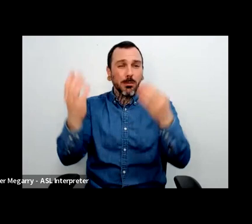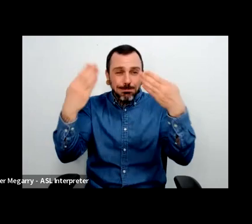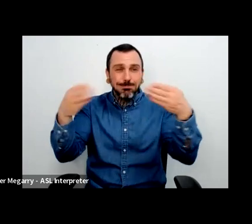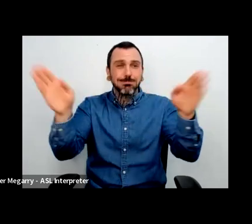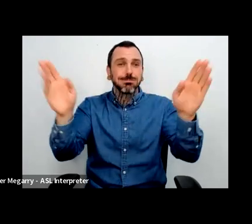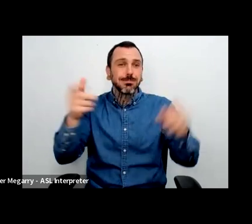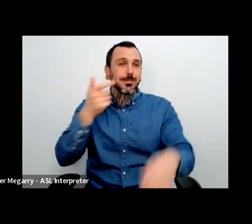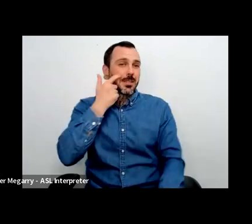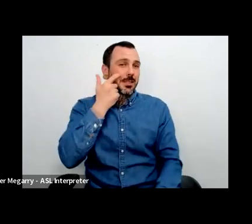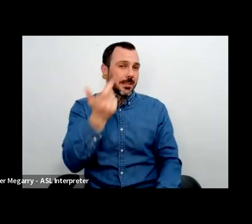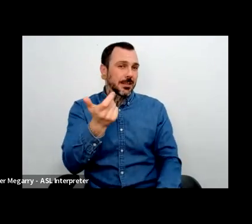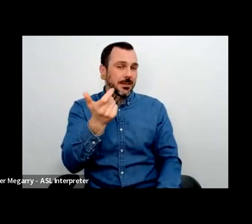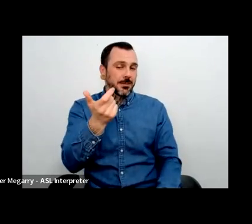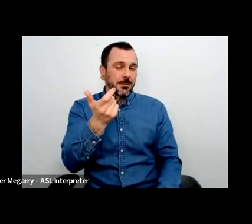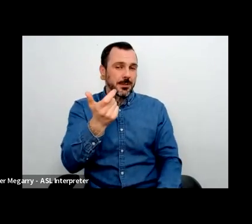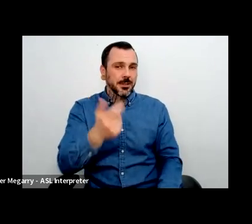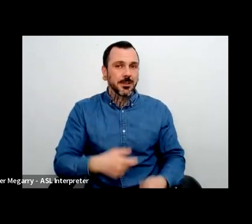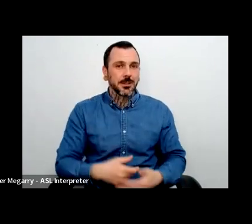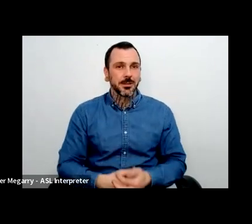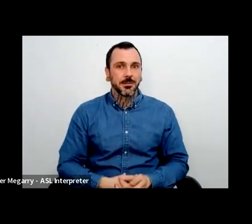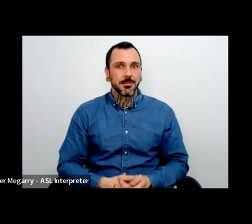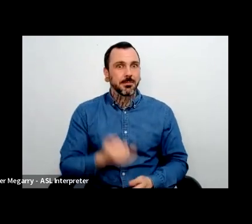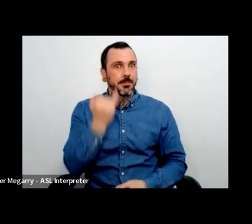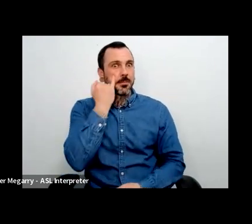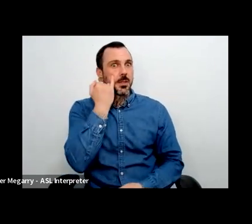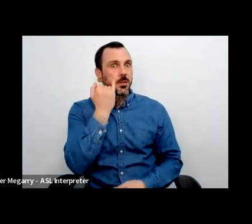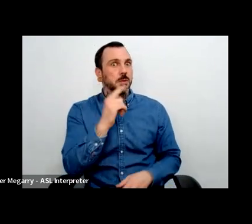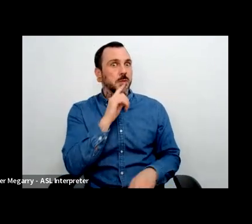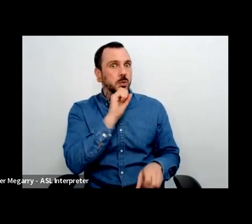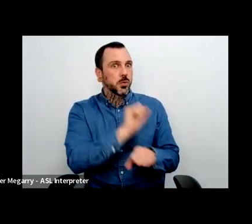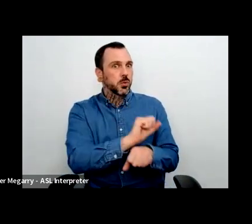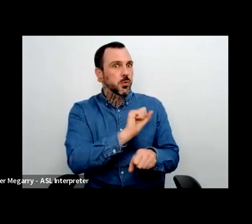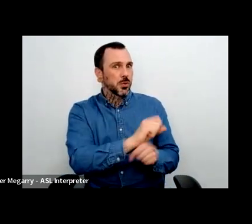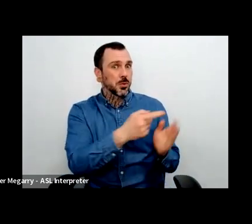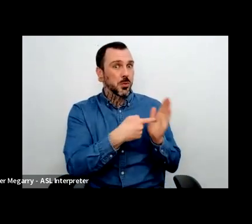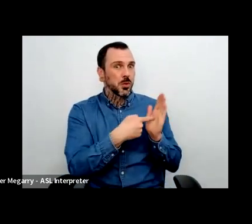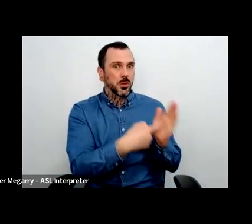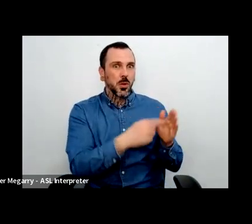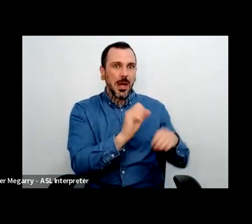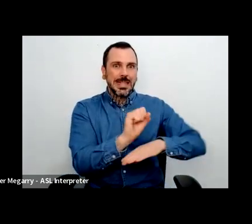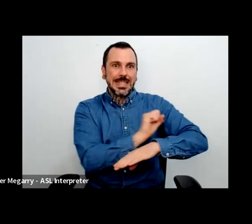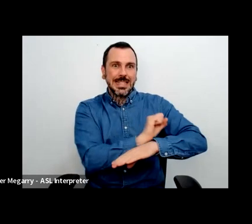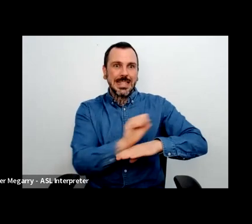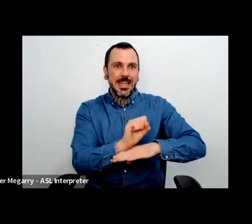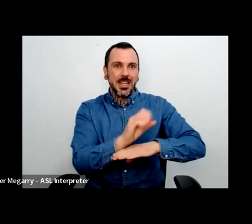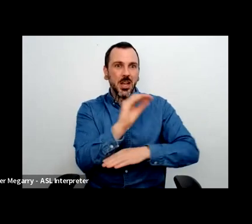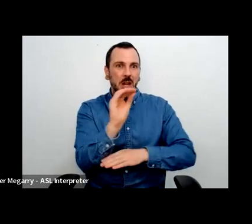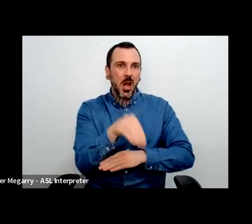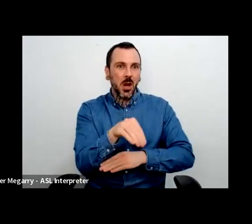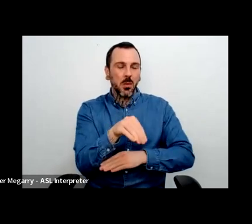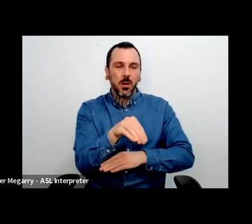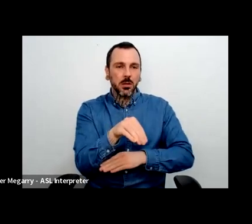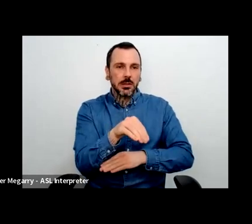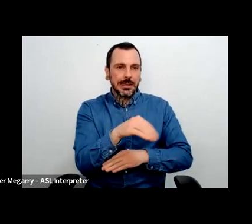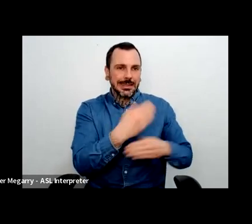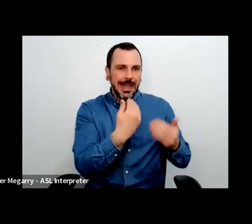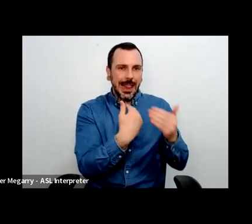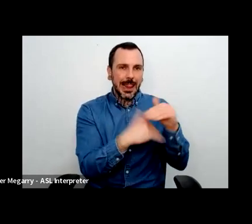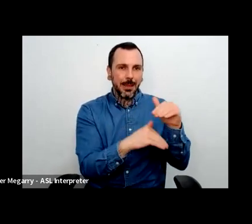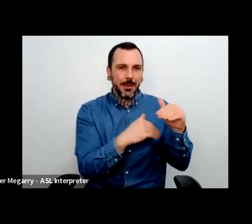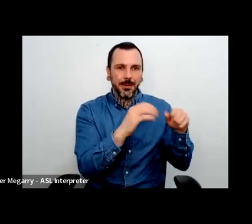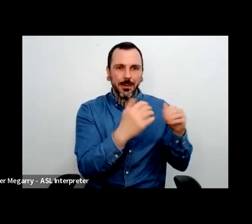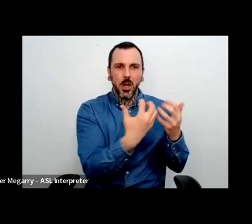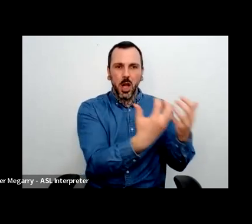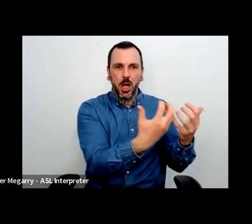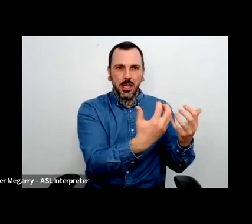well, in fact, way more broadly than we could have done had we only shown them on the stage here in Ottawa. And so